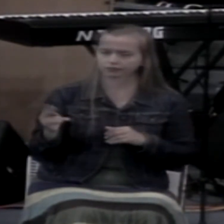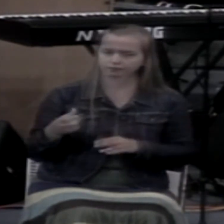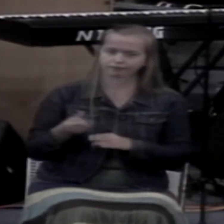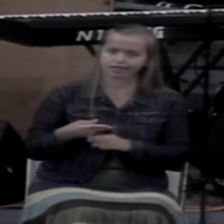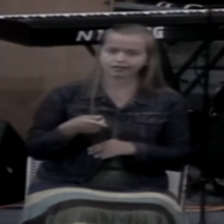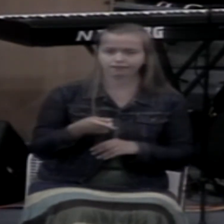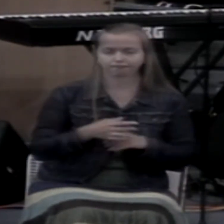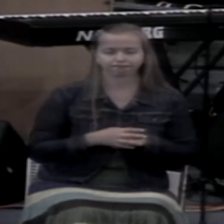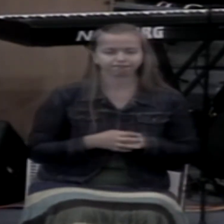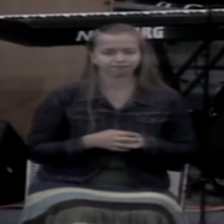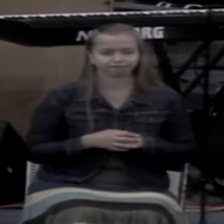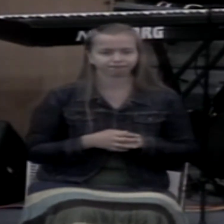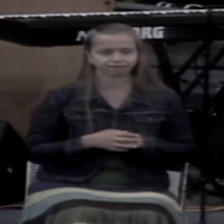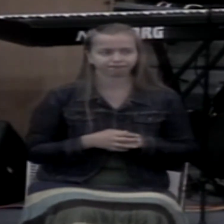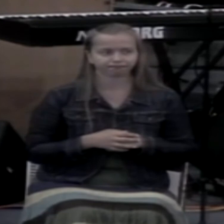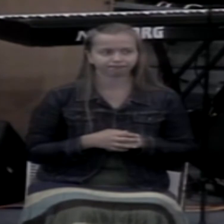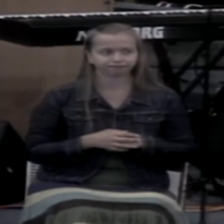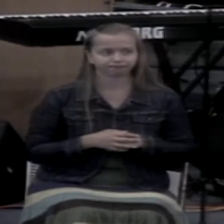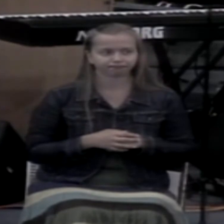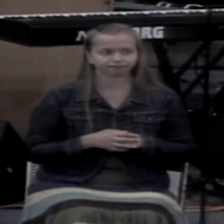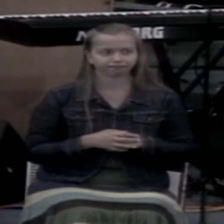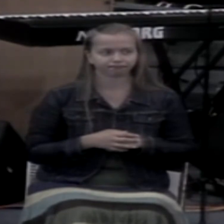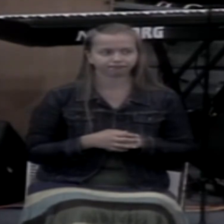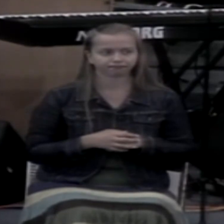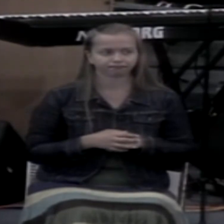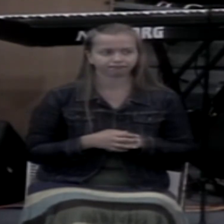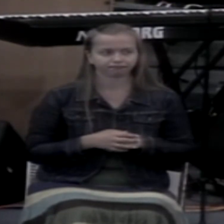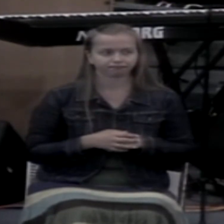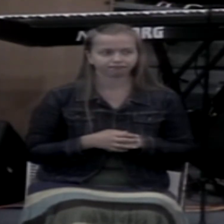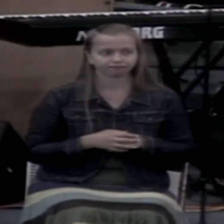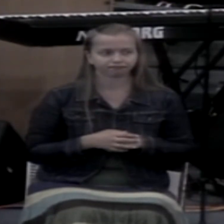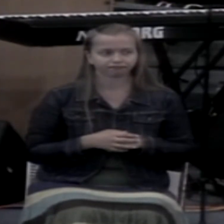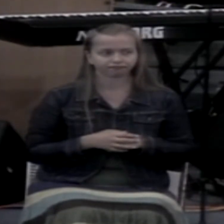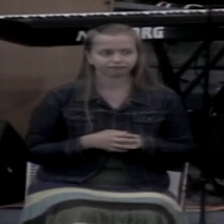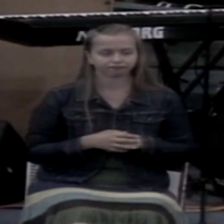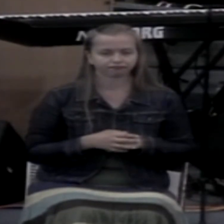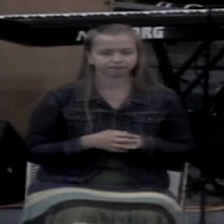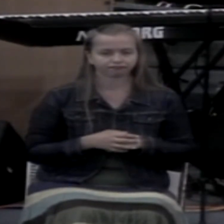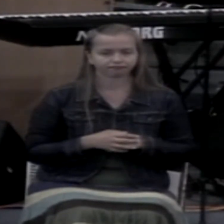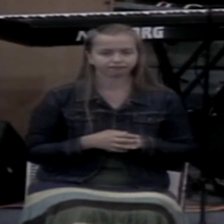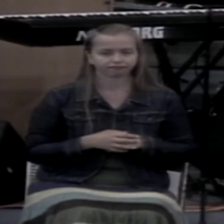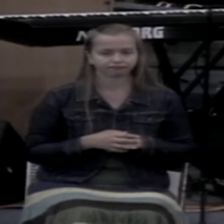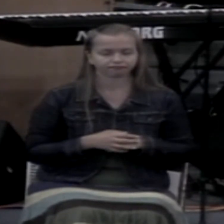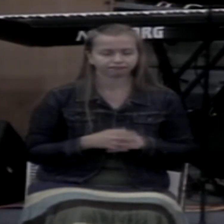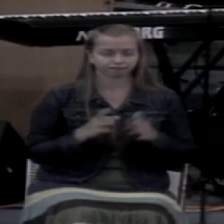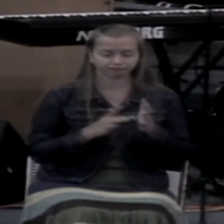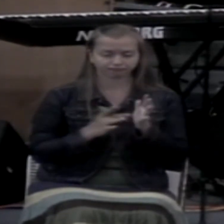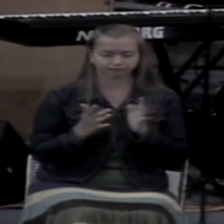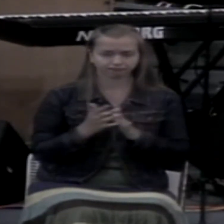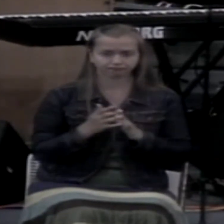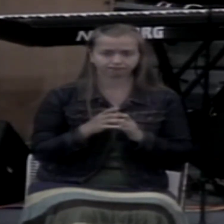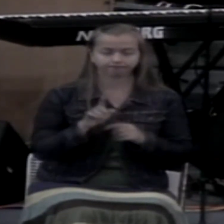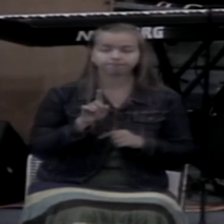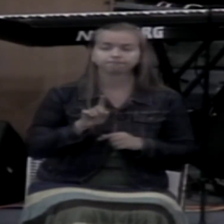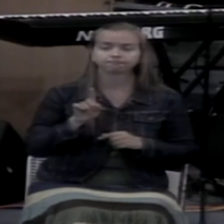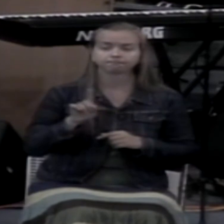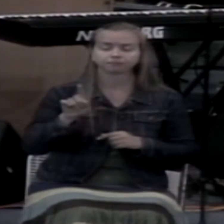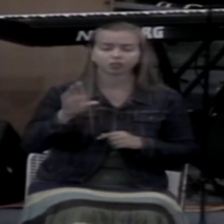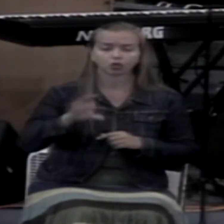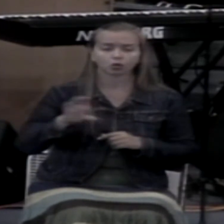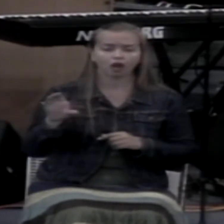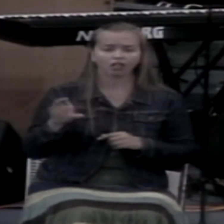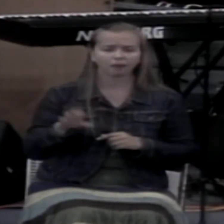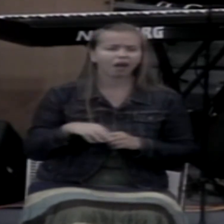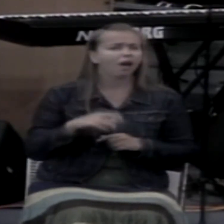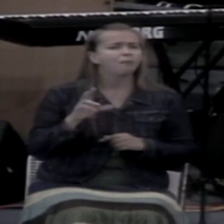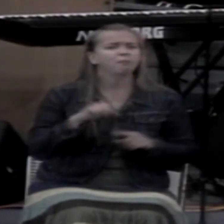Where bad attitudes crop up is when you're accused of something and you don't have a friend that'll step up for you. You are the